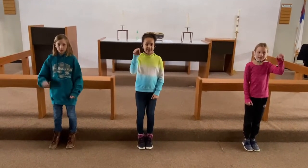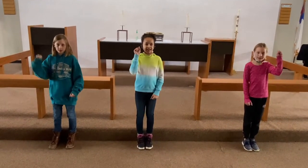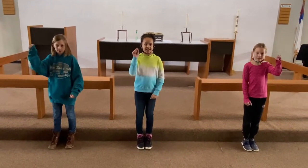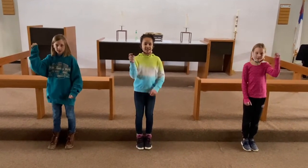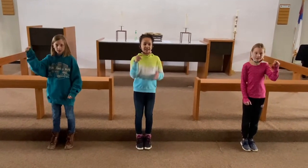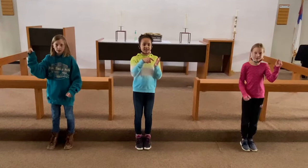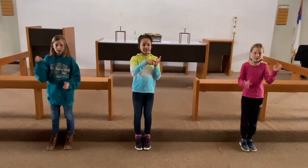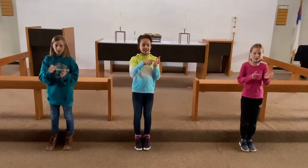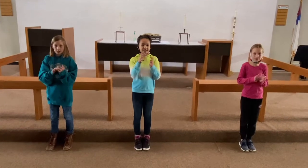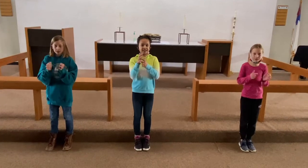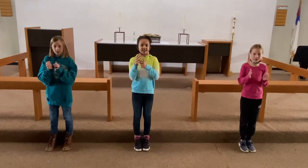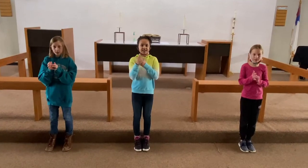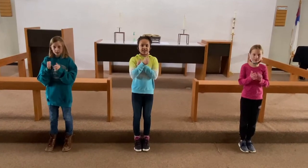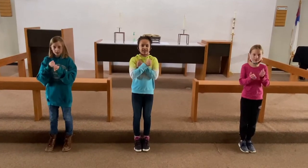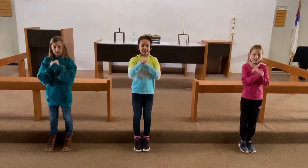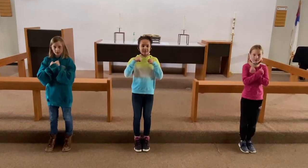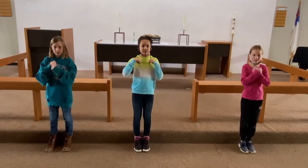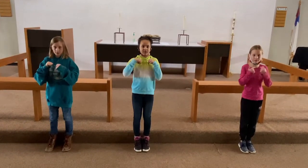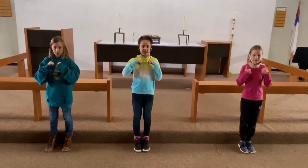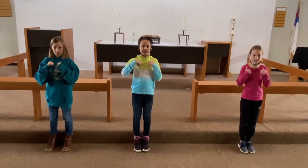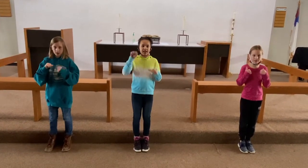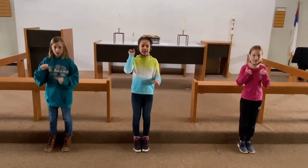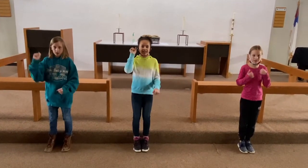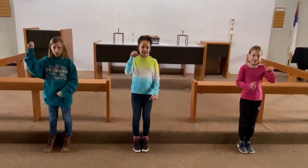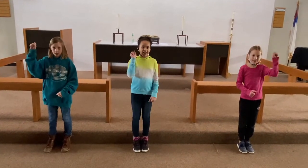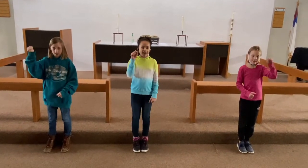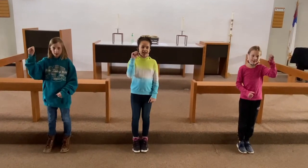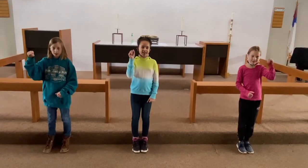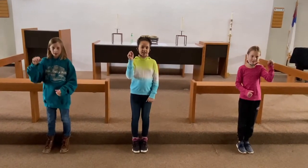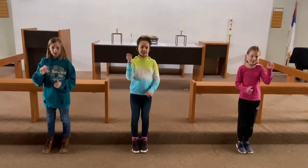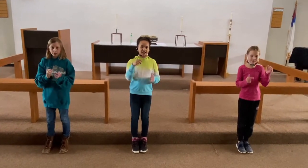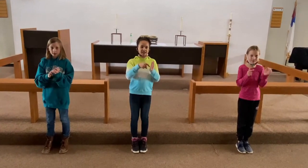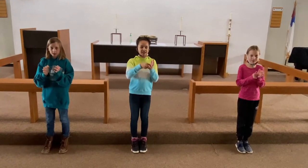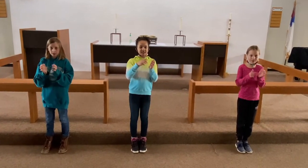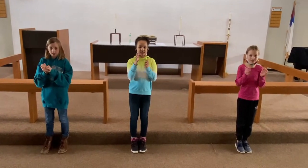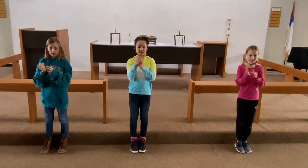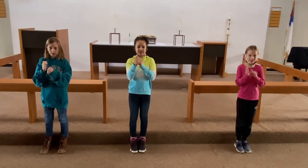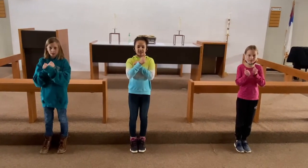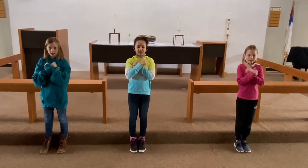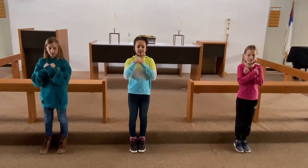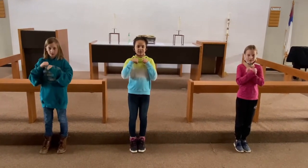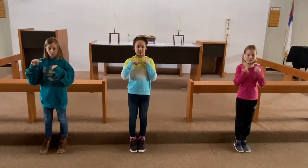Yes, Jesus loves me. Yes, Jesus loves me.